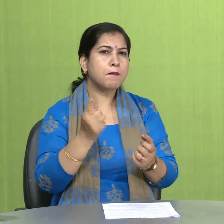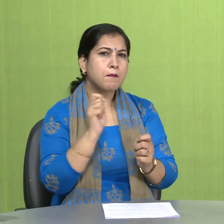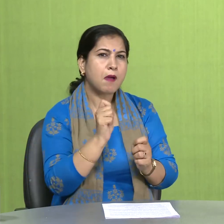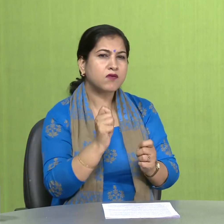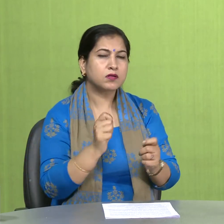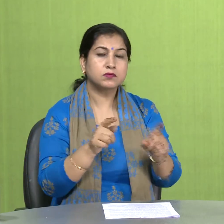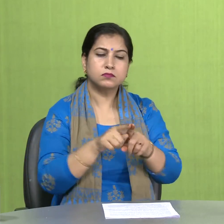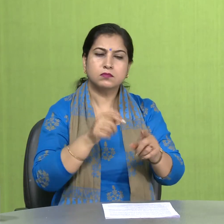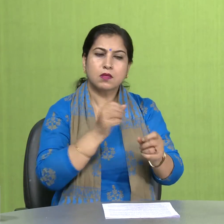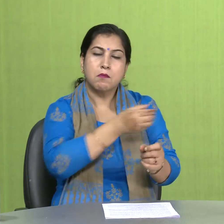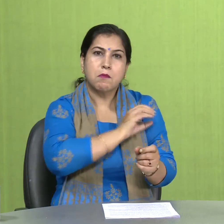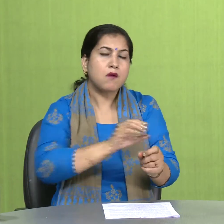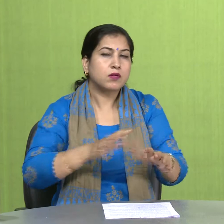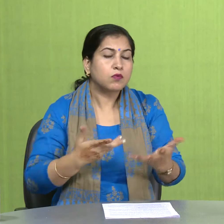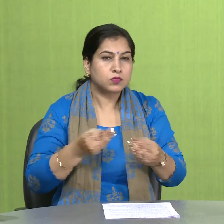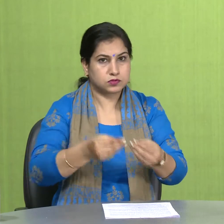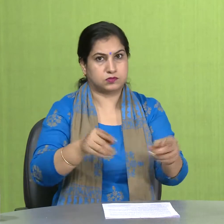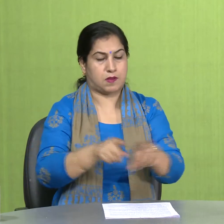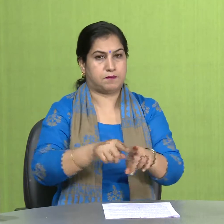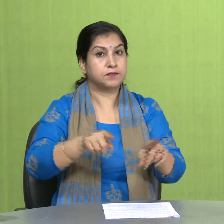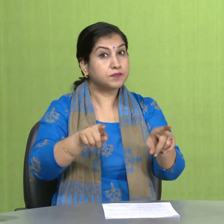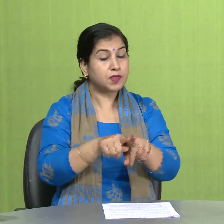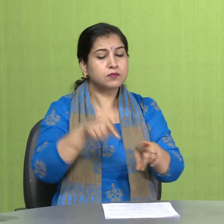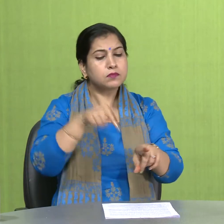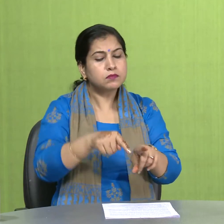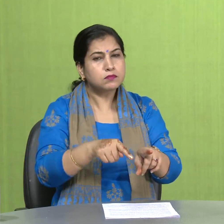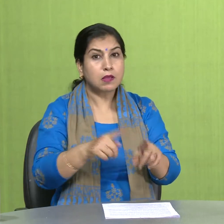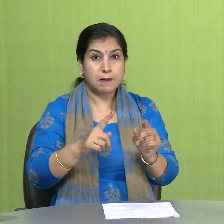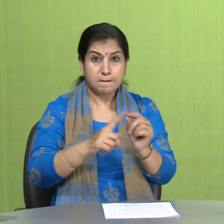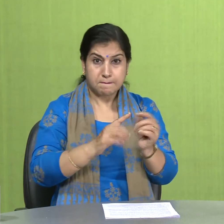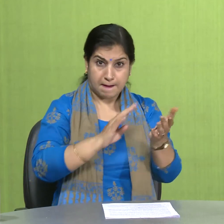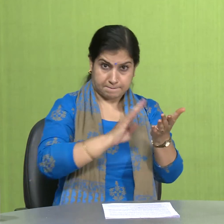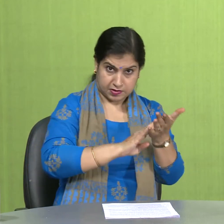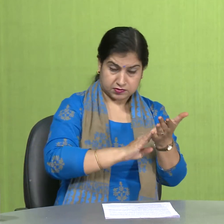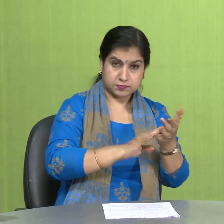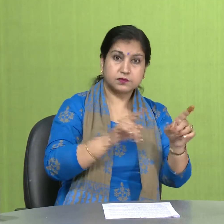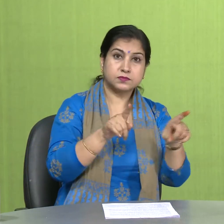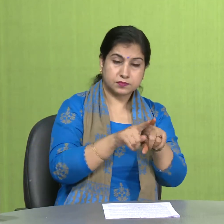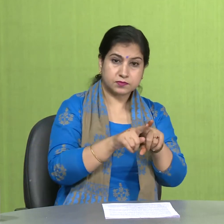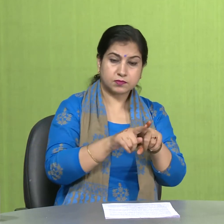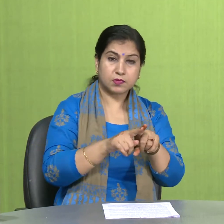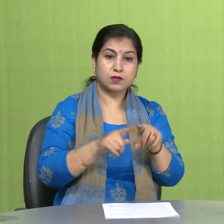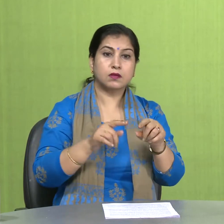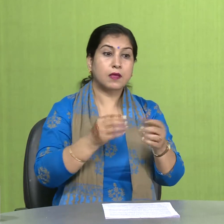We will also try to know about the relationship of the Prime Minister with the Council of